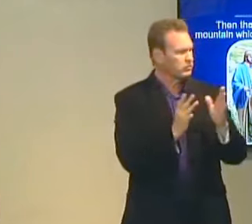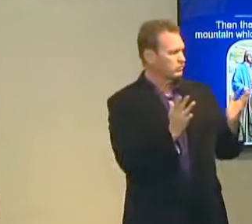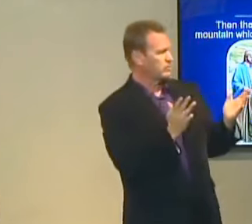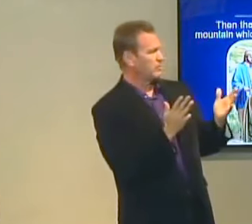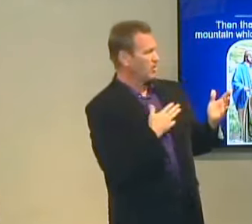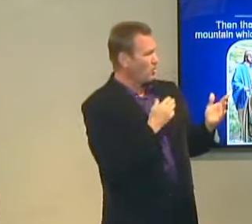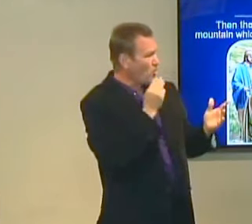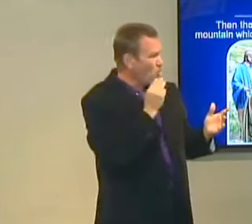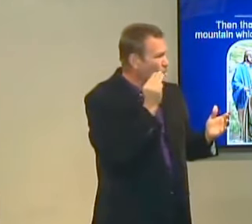him.